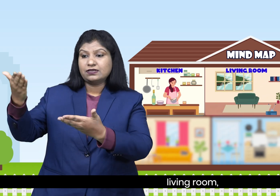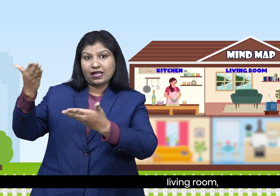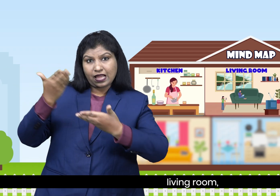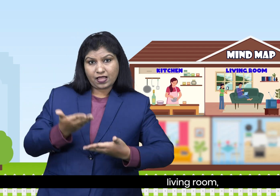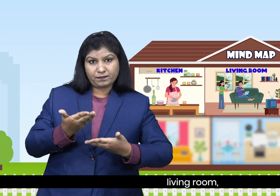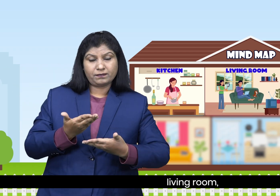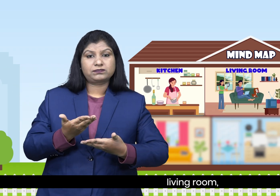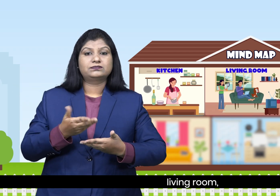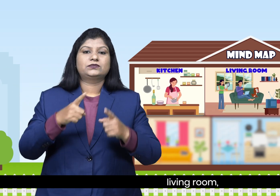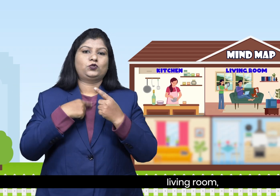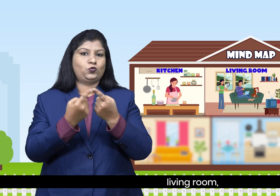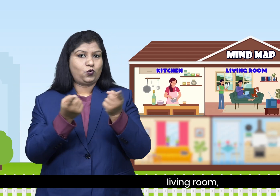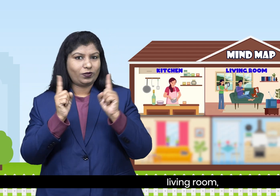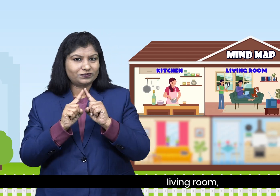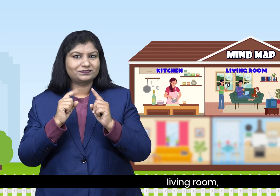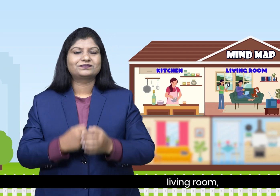living room,